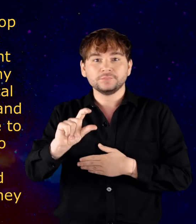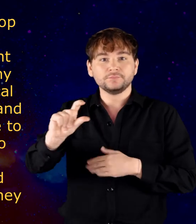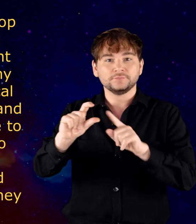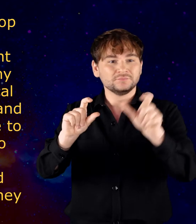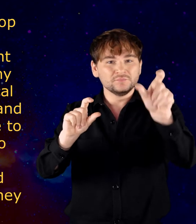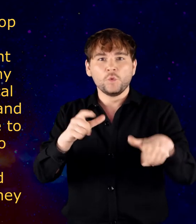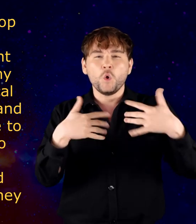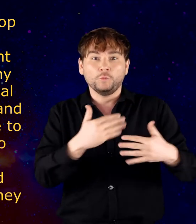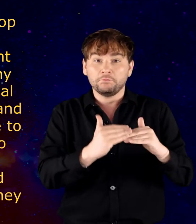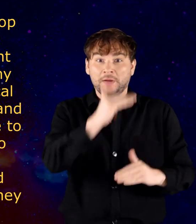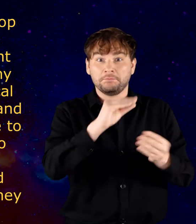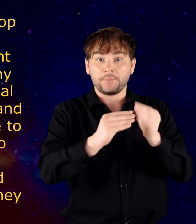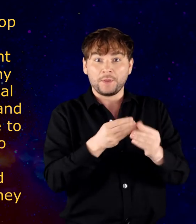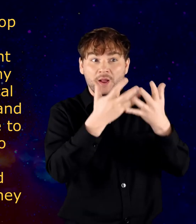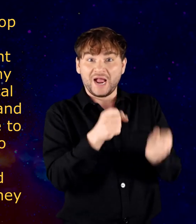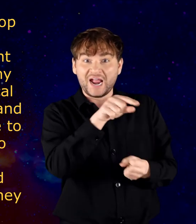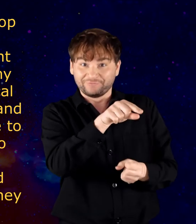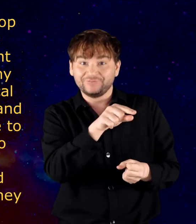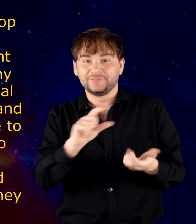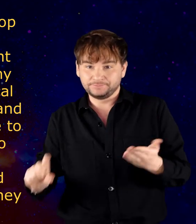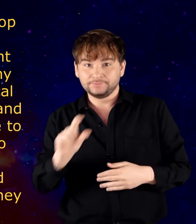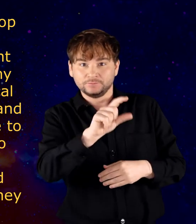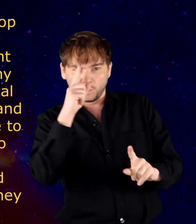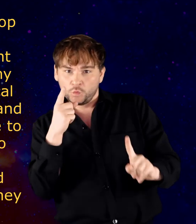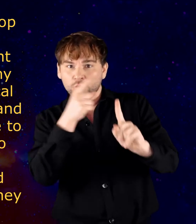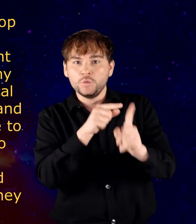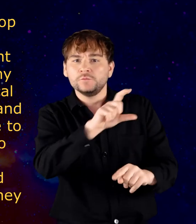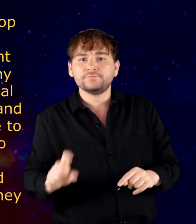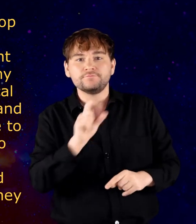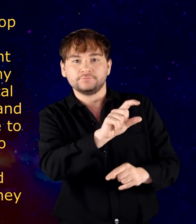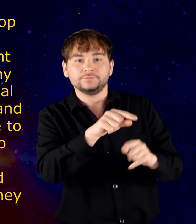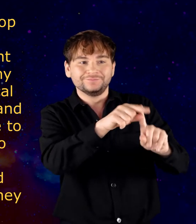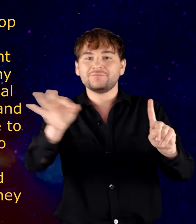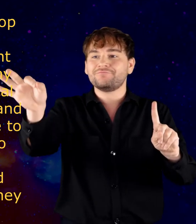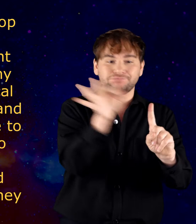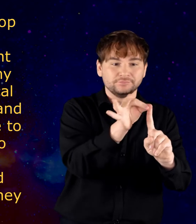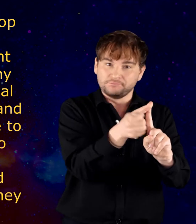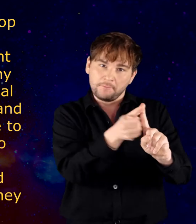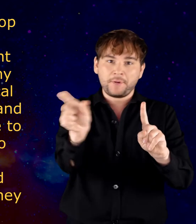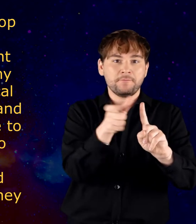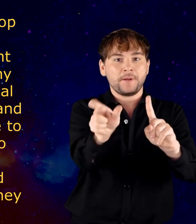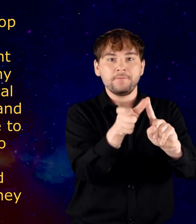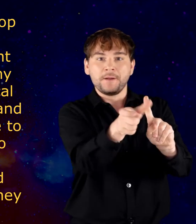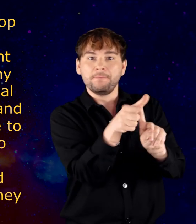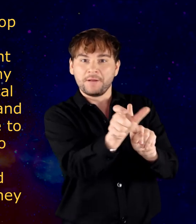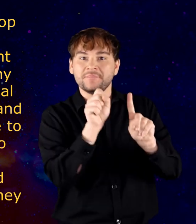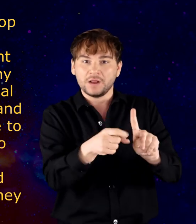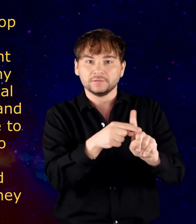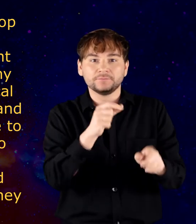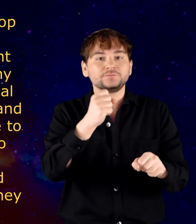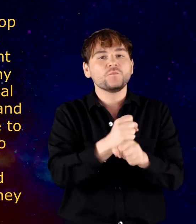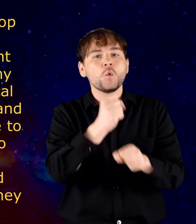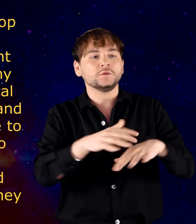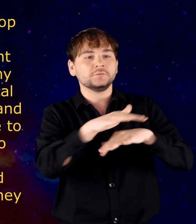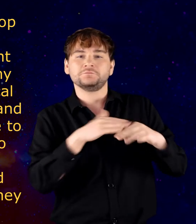a dose that you could give to people who are at high risk so that they cannot